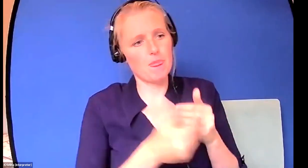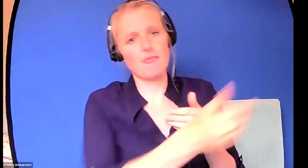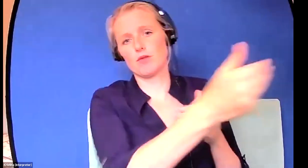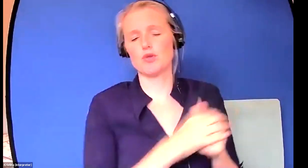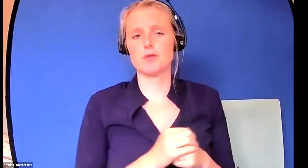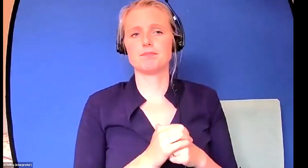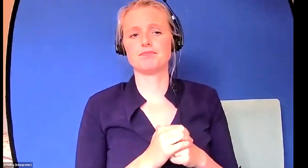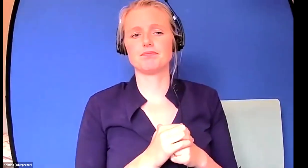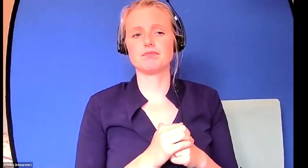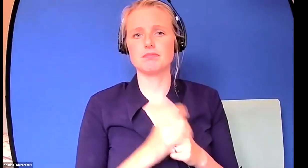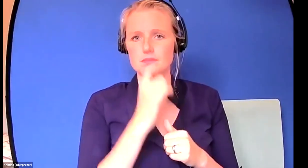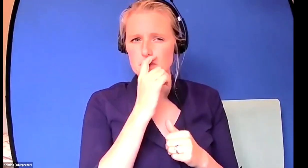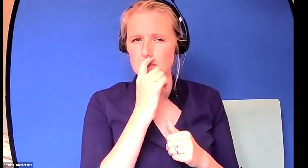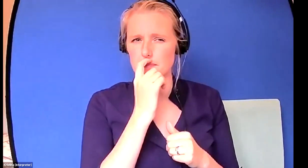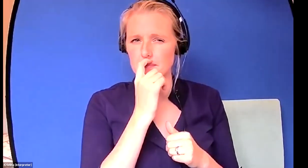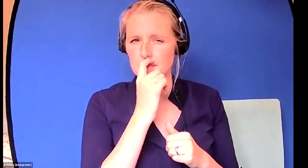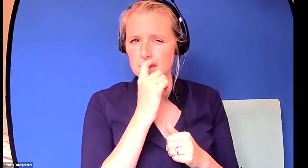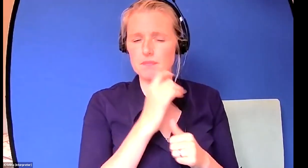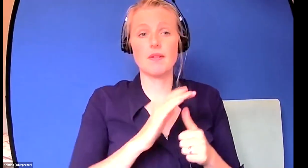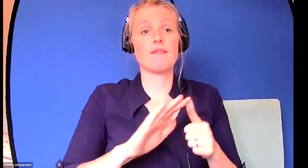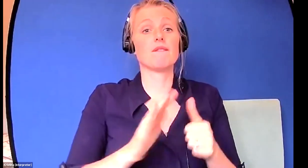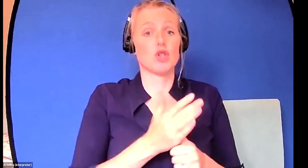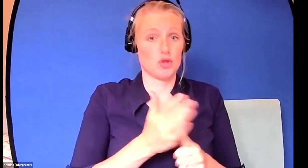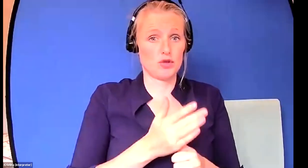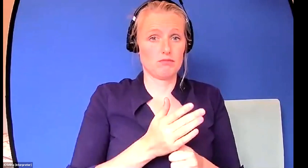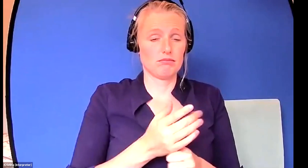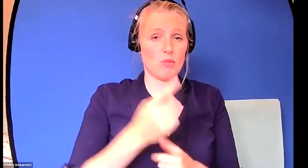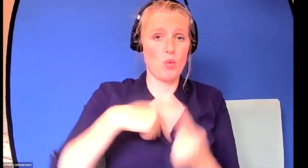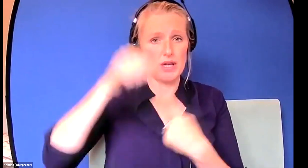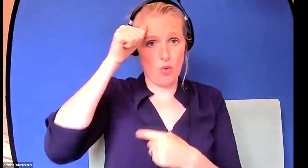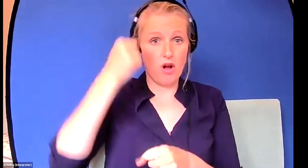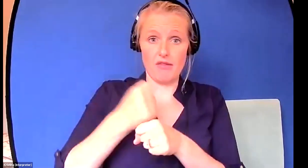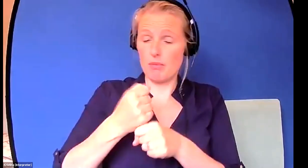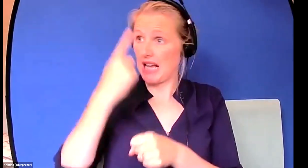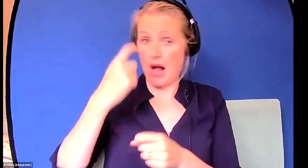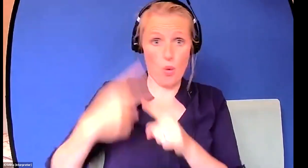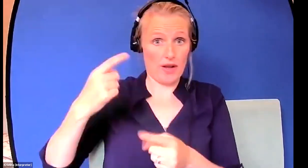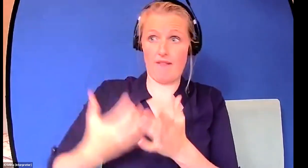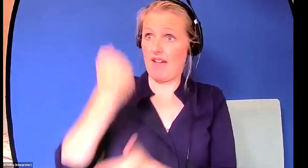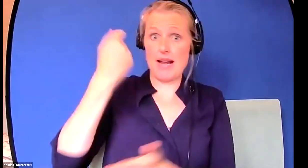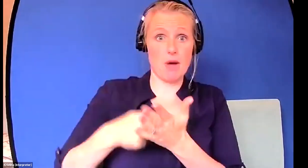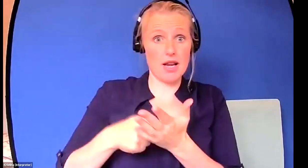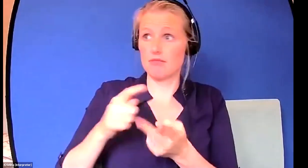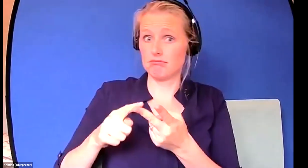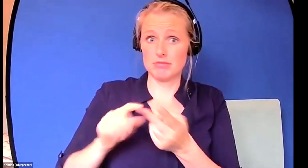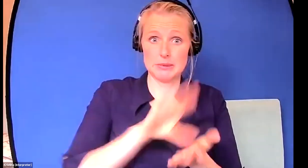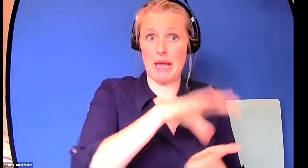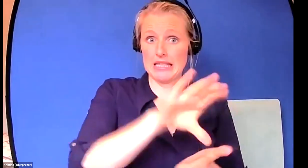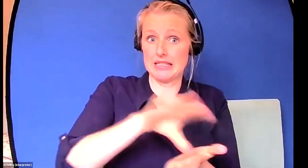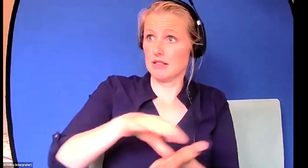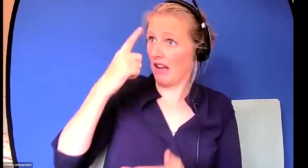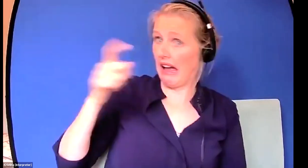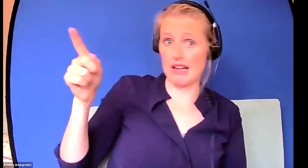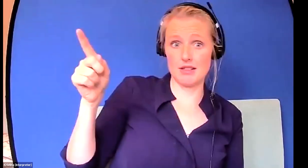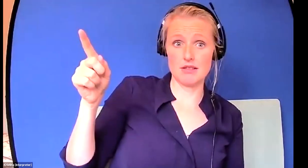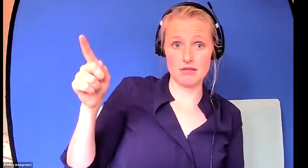The first of which is that we now know governments can act quickly, they can spend money when there is a need